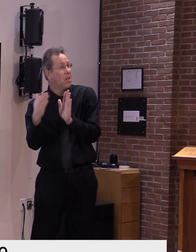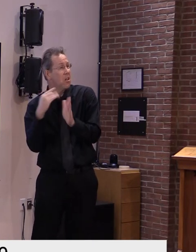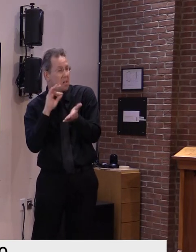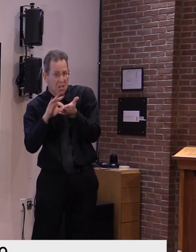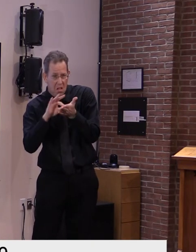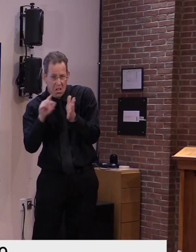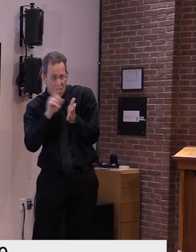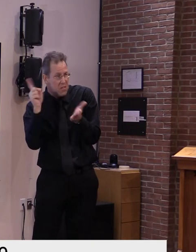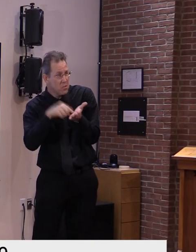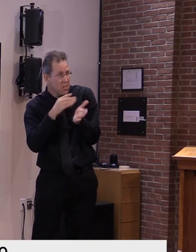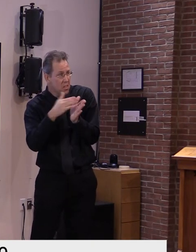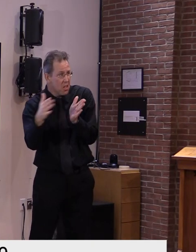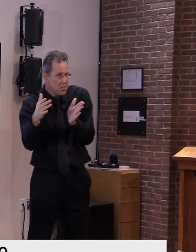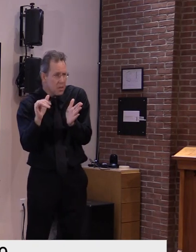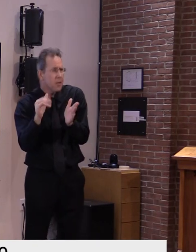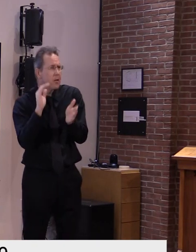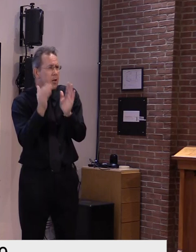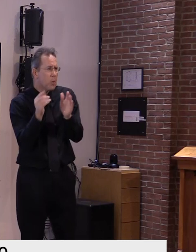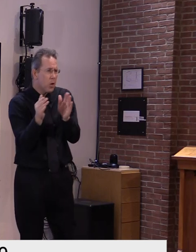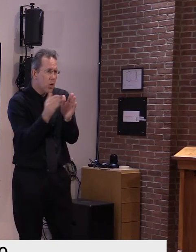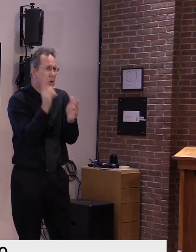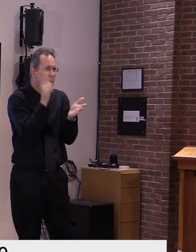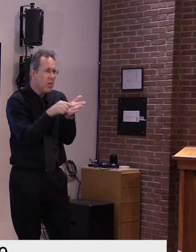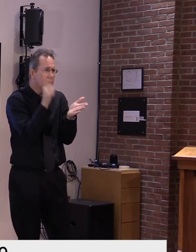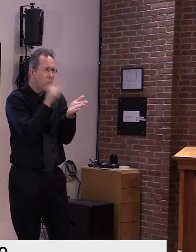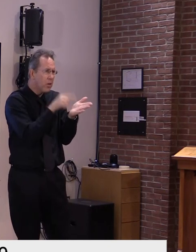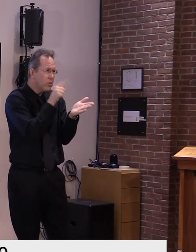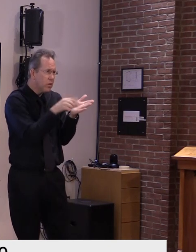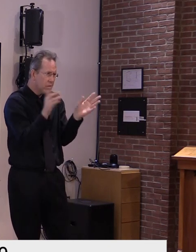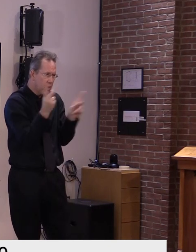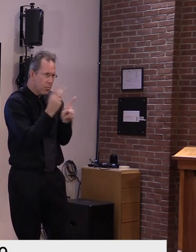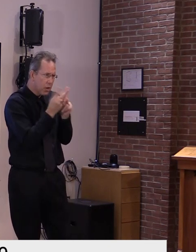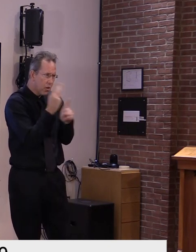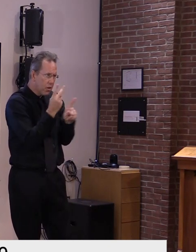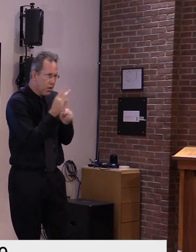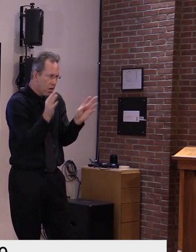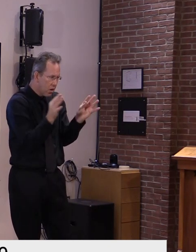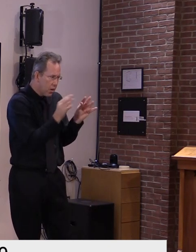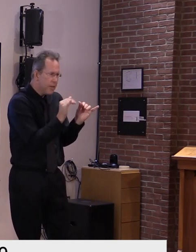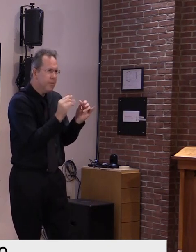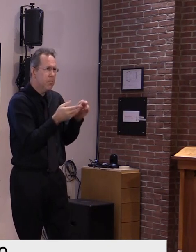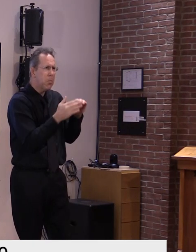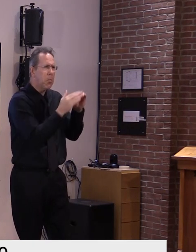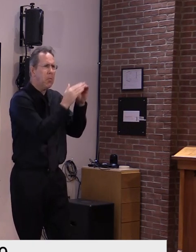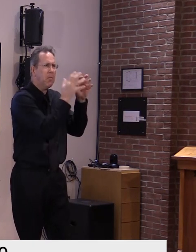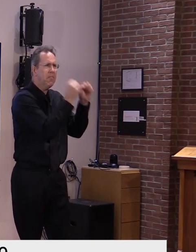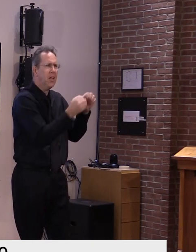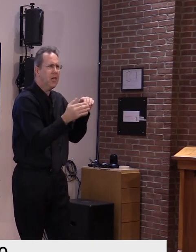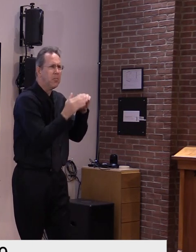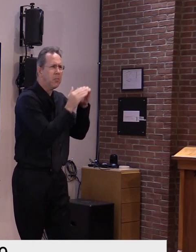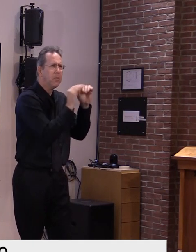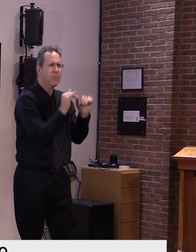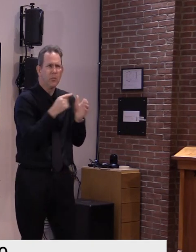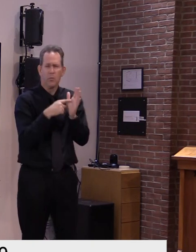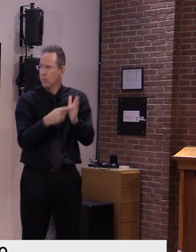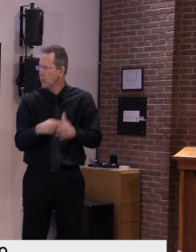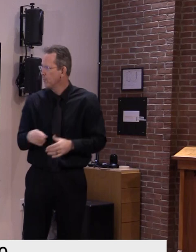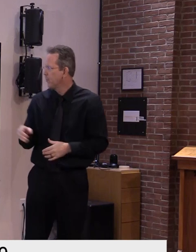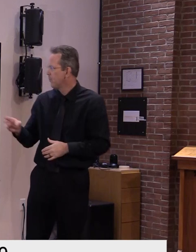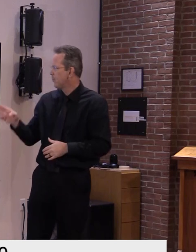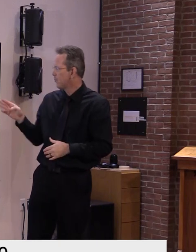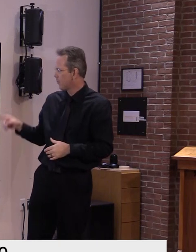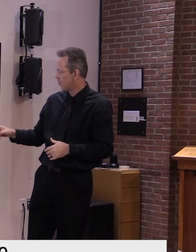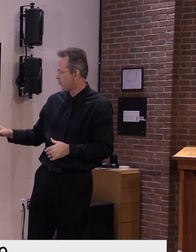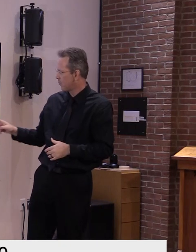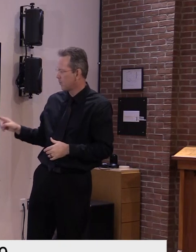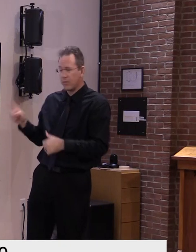reach our second 1,000 cases. But as the rate of growth has picked up, we have reached these thresholds more quickly